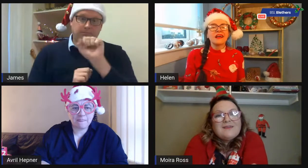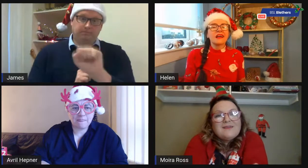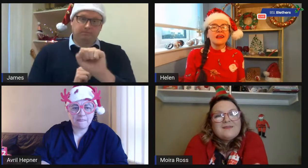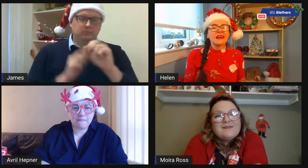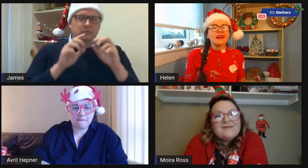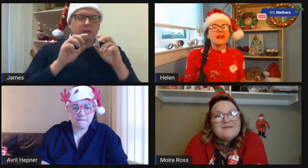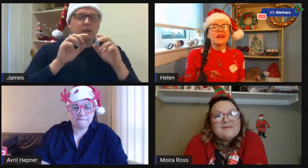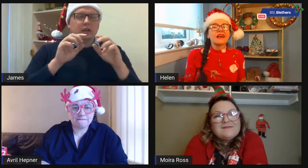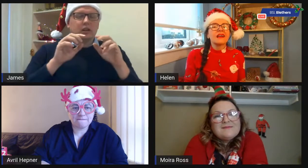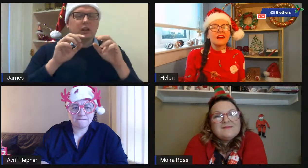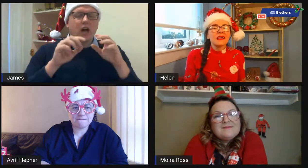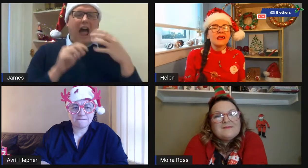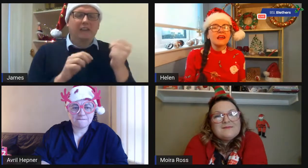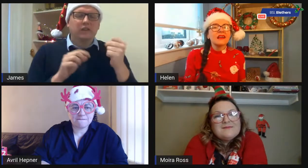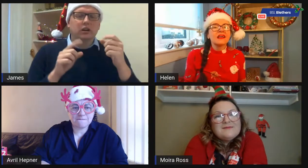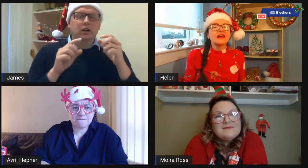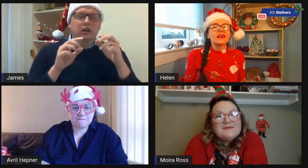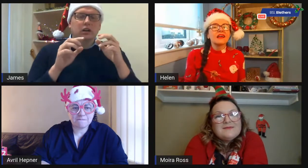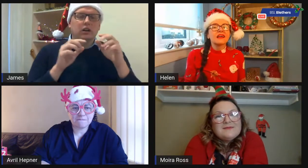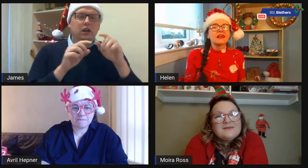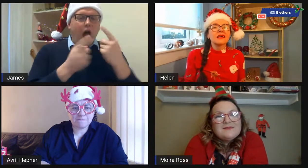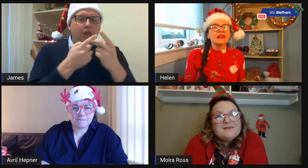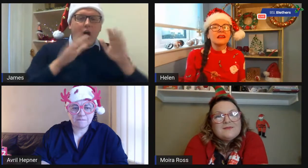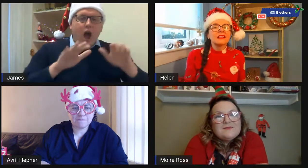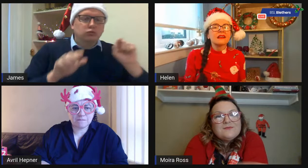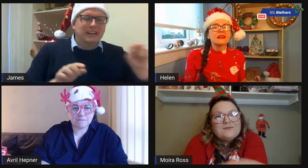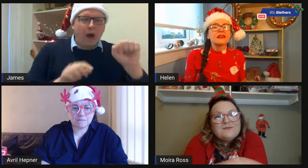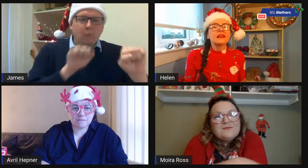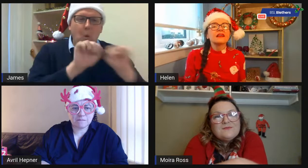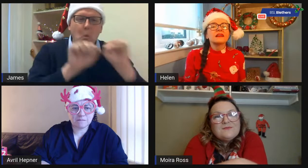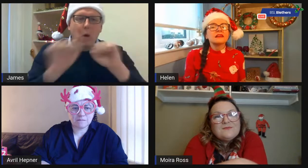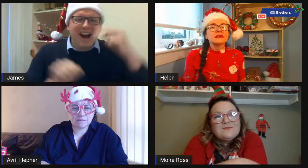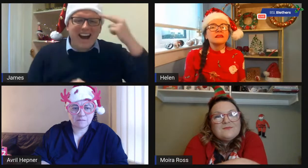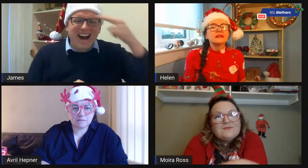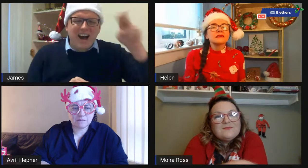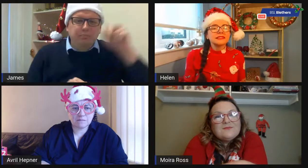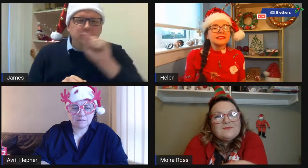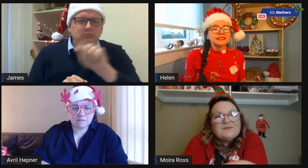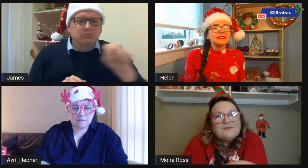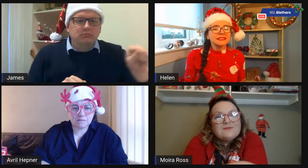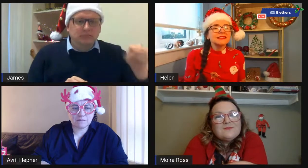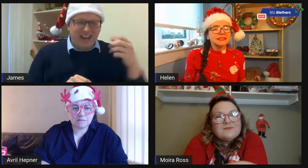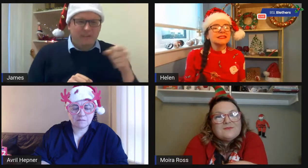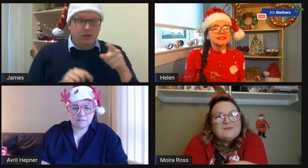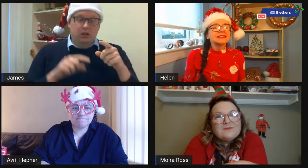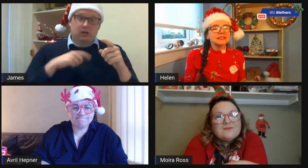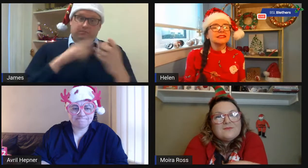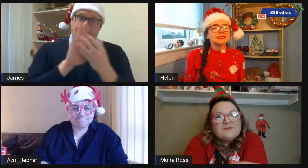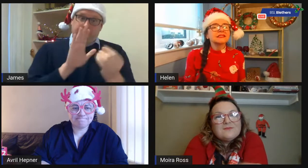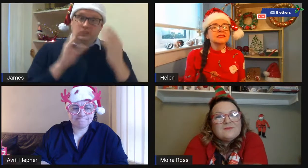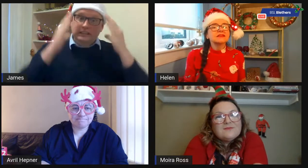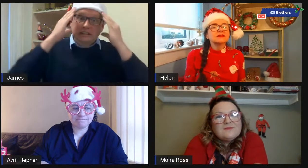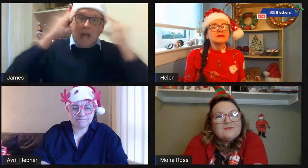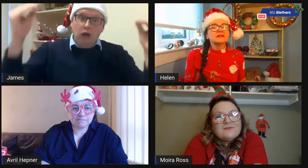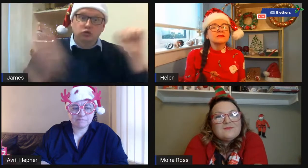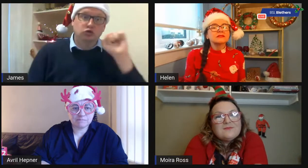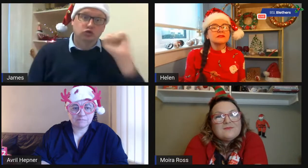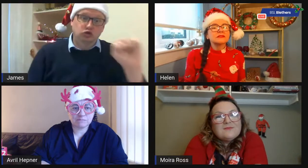it to use their colours, the red. Other countries have other names for Santa